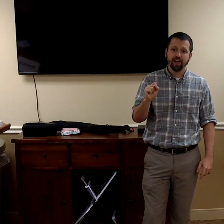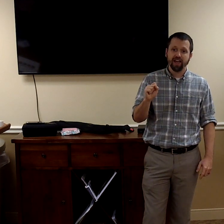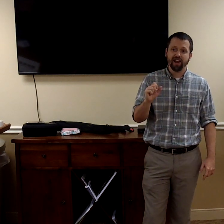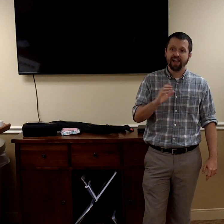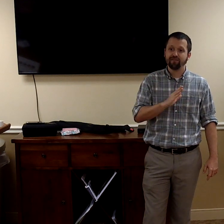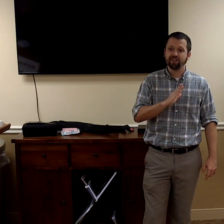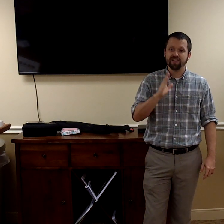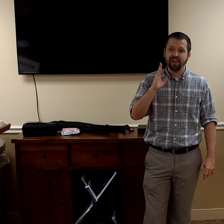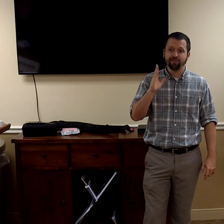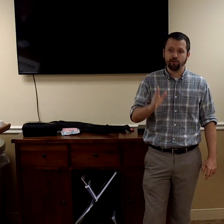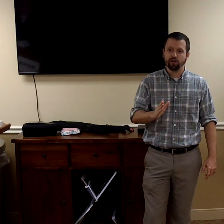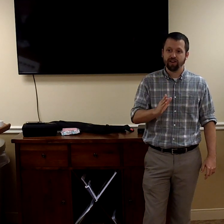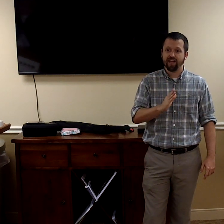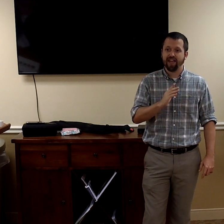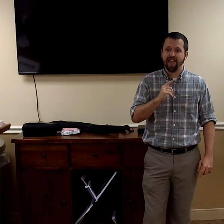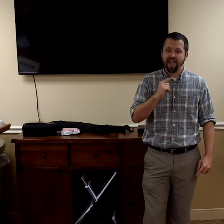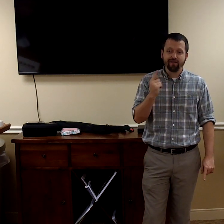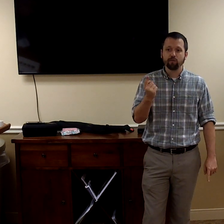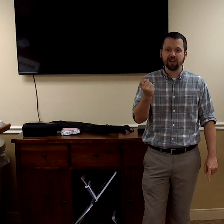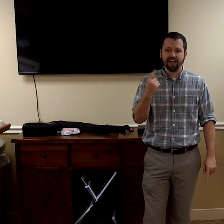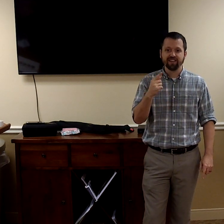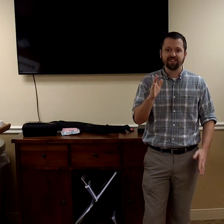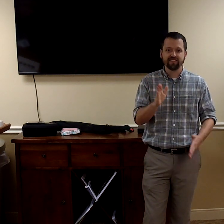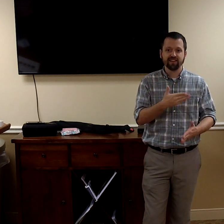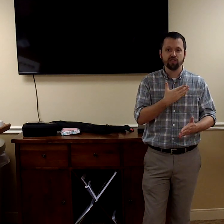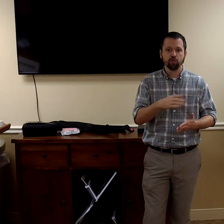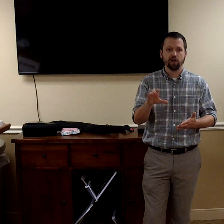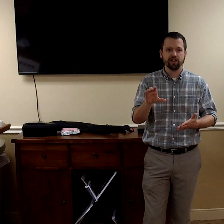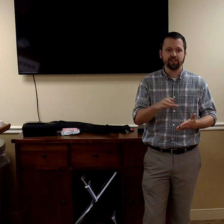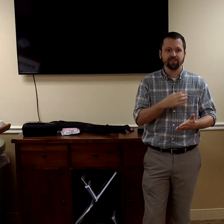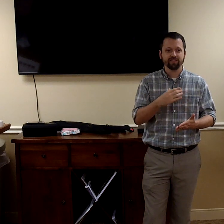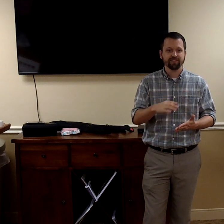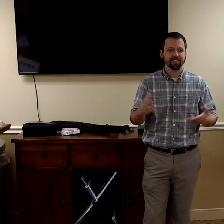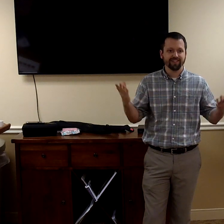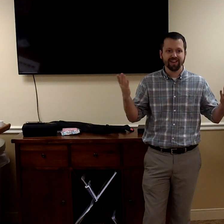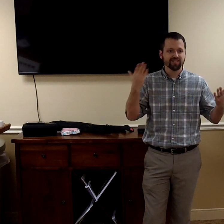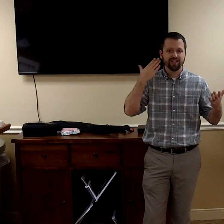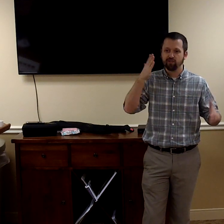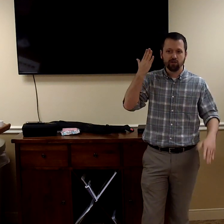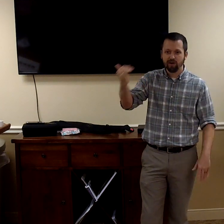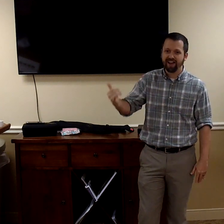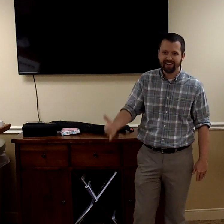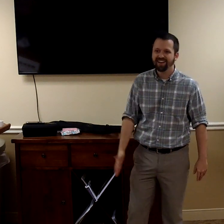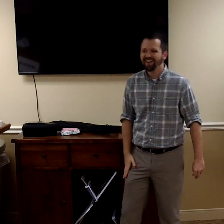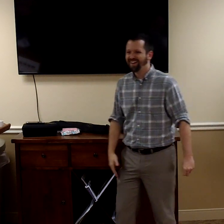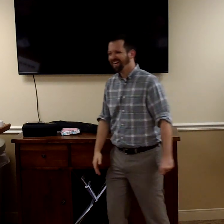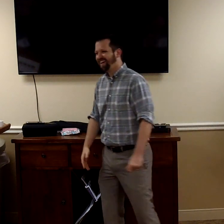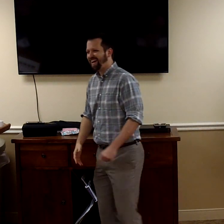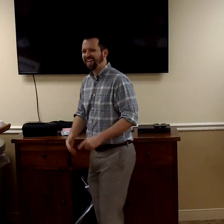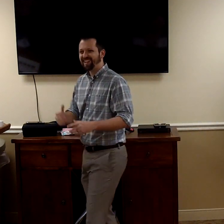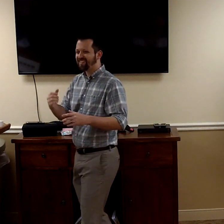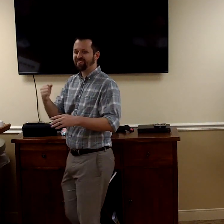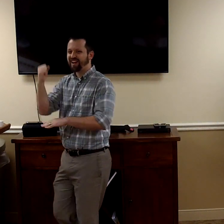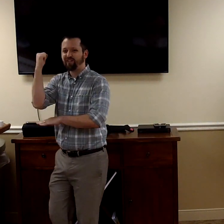And I have never, ever been asked to sing in the choir. I don't know why. I think that's some kind of